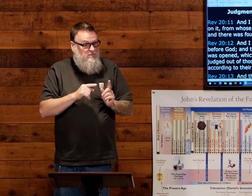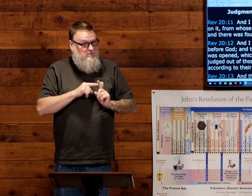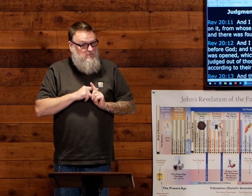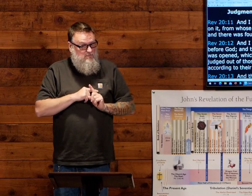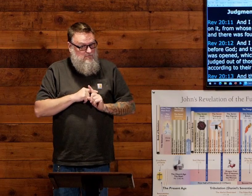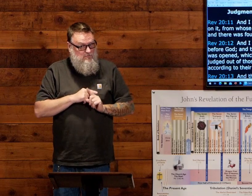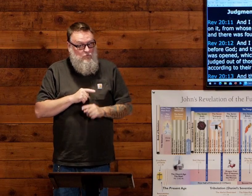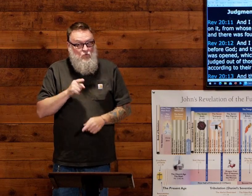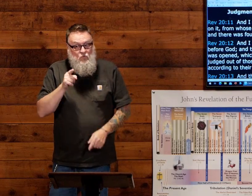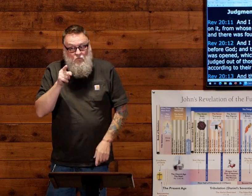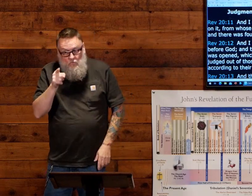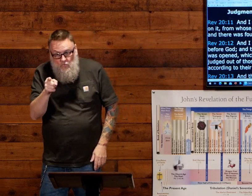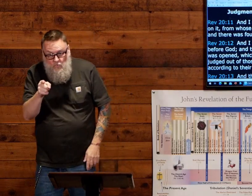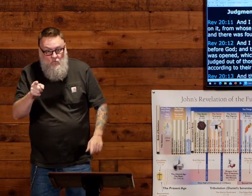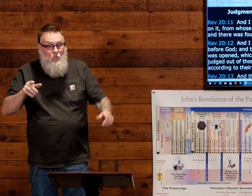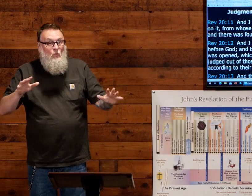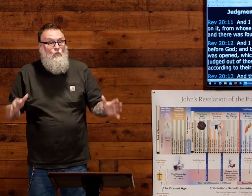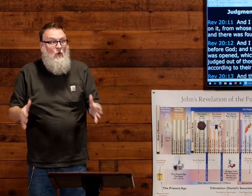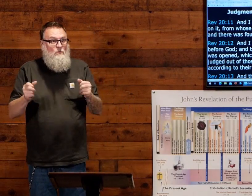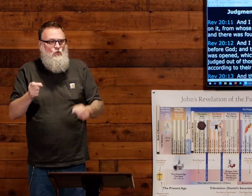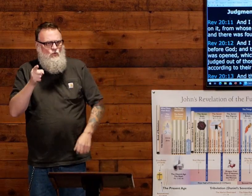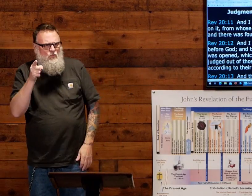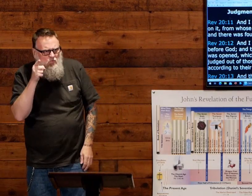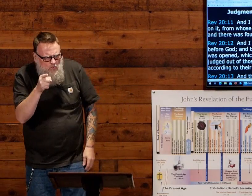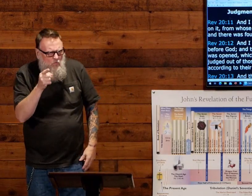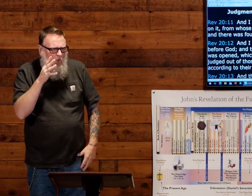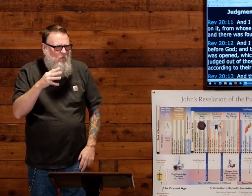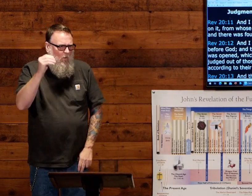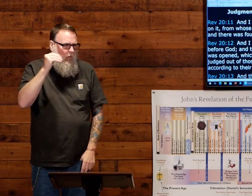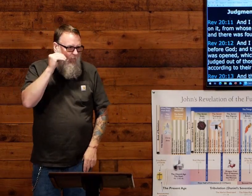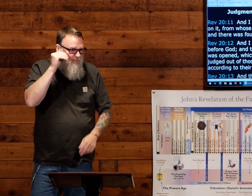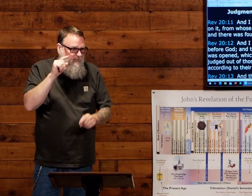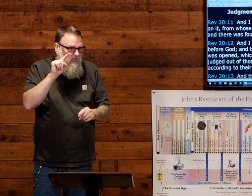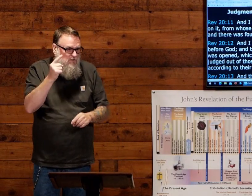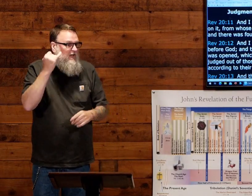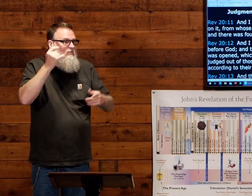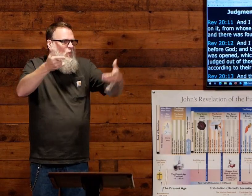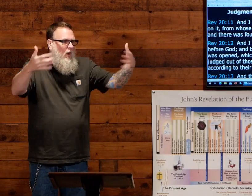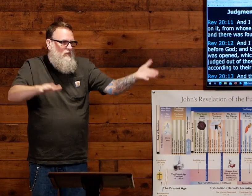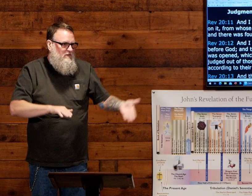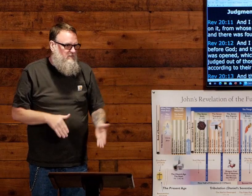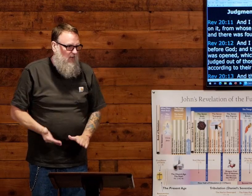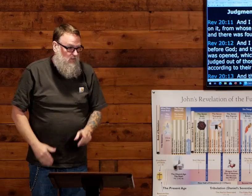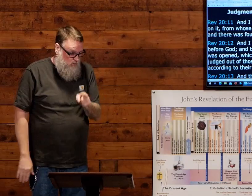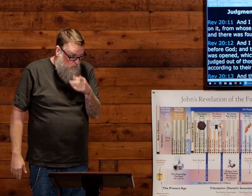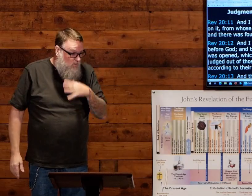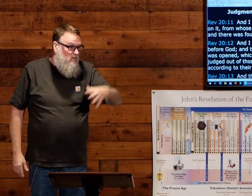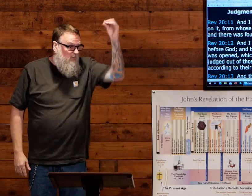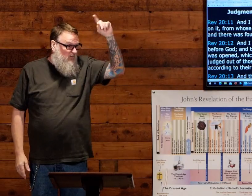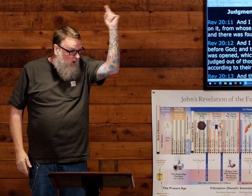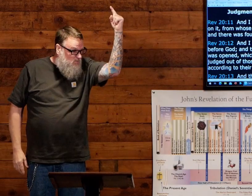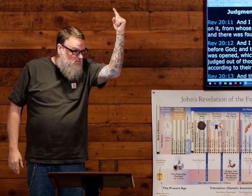You and I have Christ. We're raptured. You will go home first if you